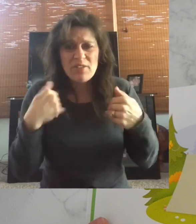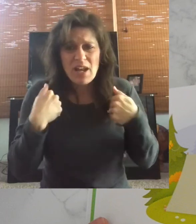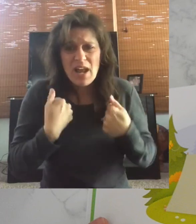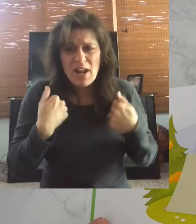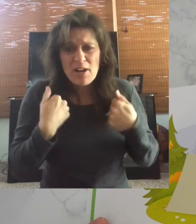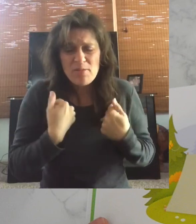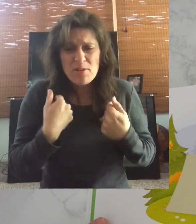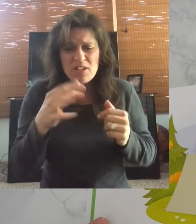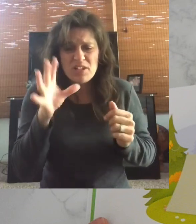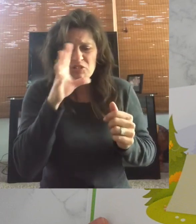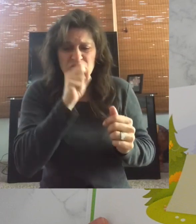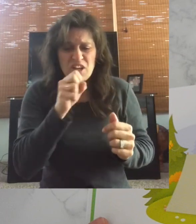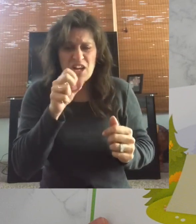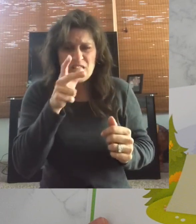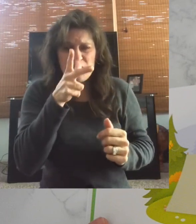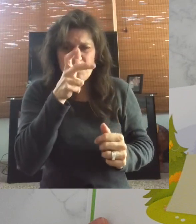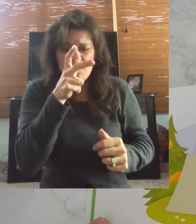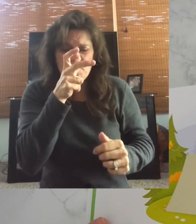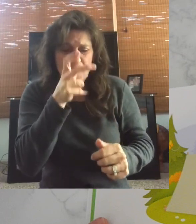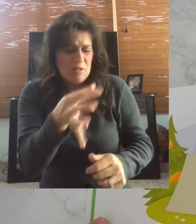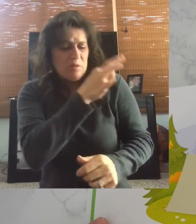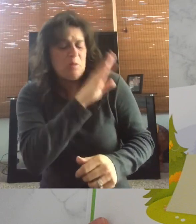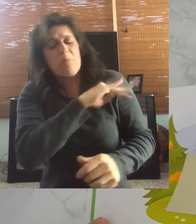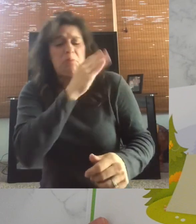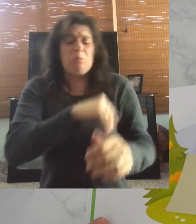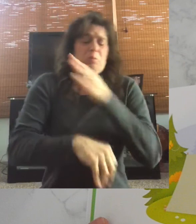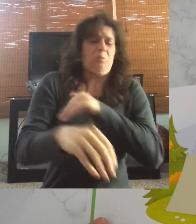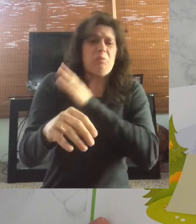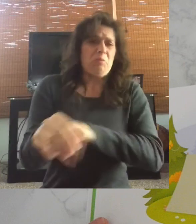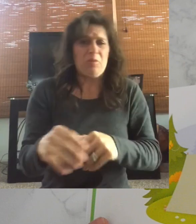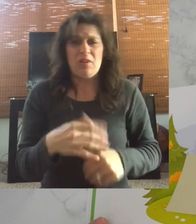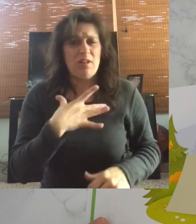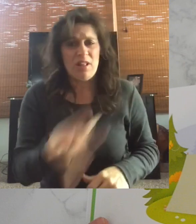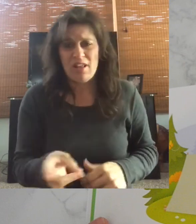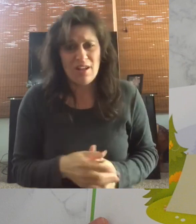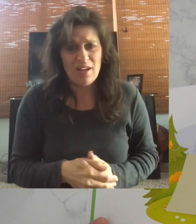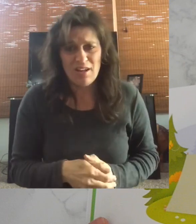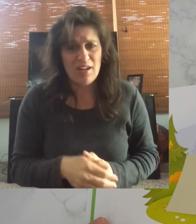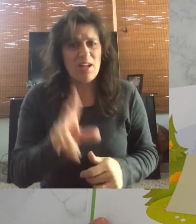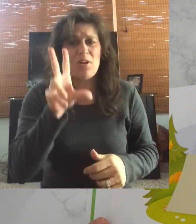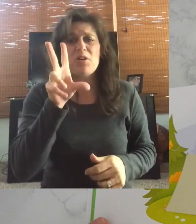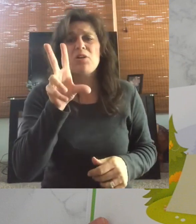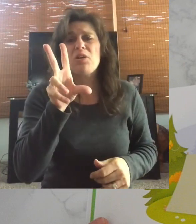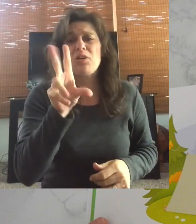hairy wild animals and strange little bugs that can hop on you at any moment.